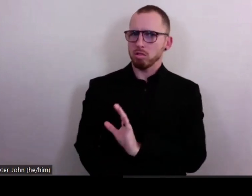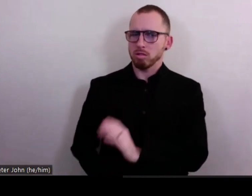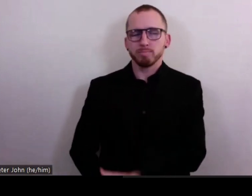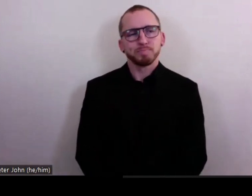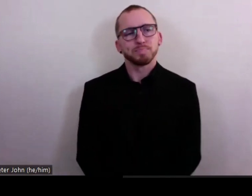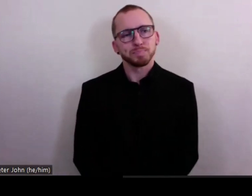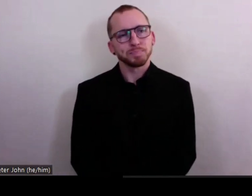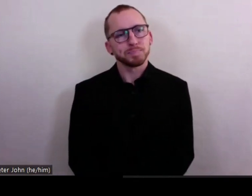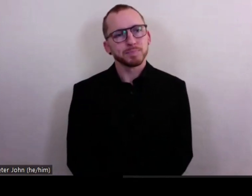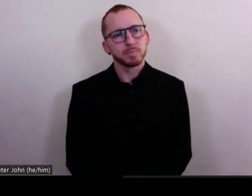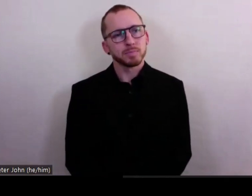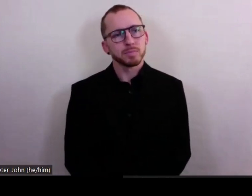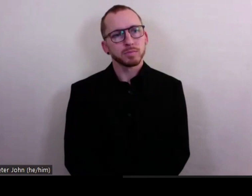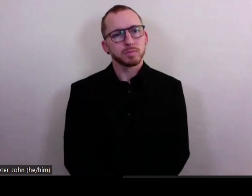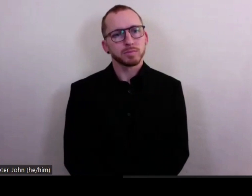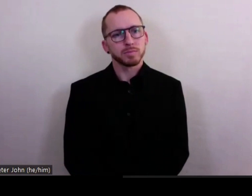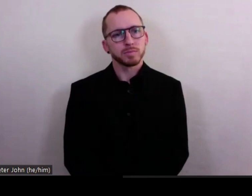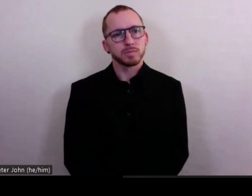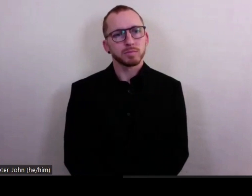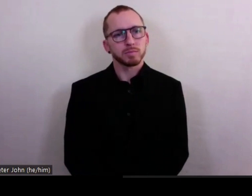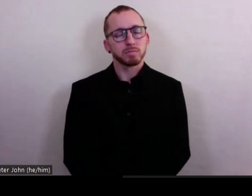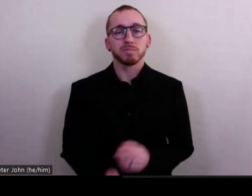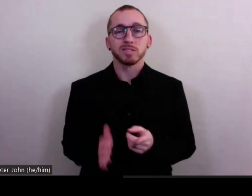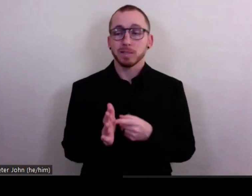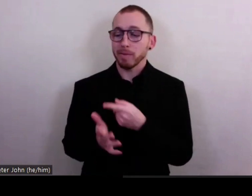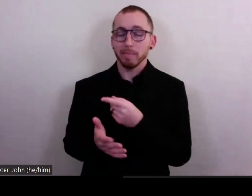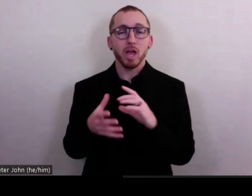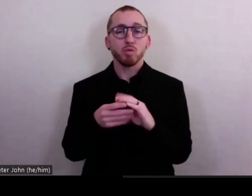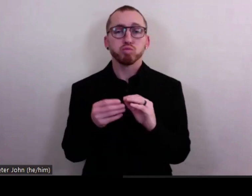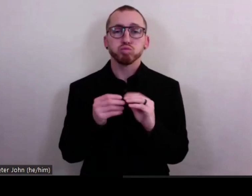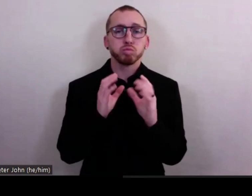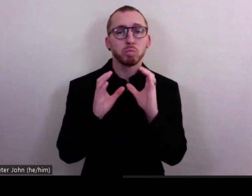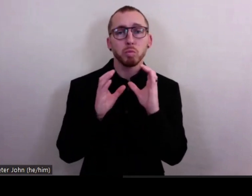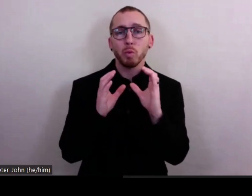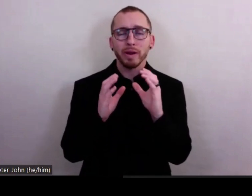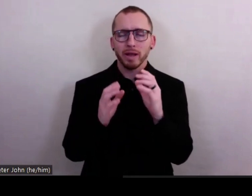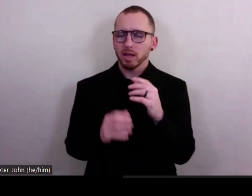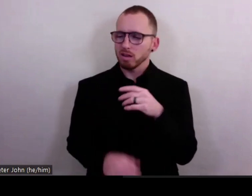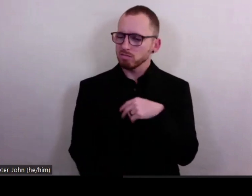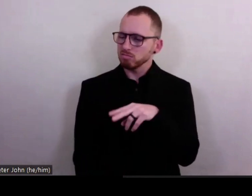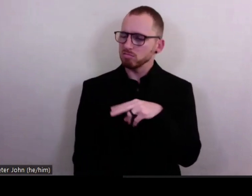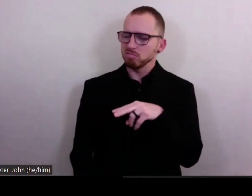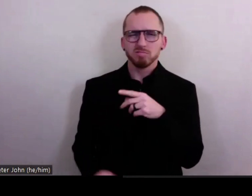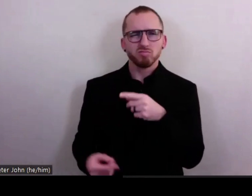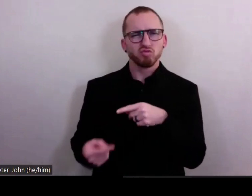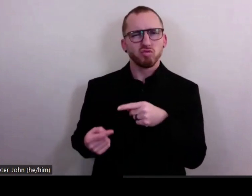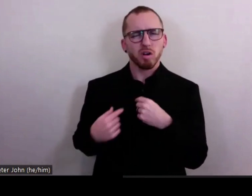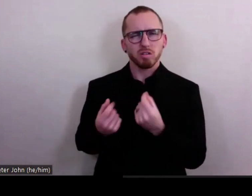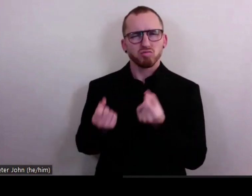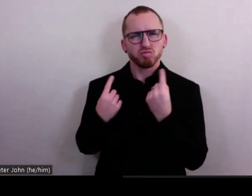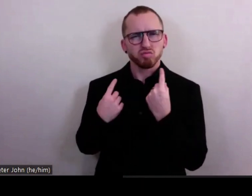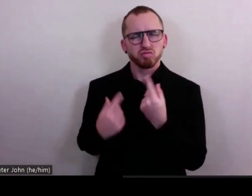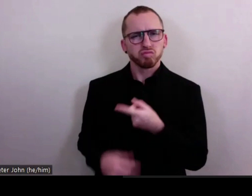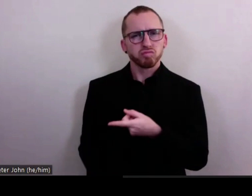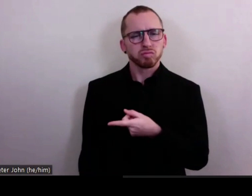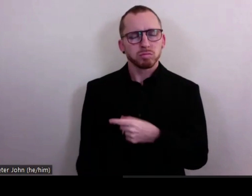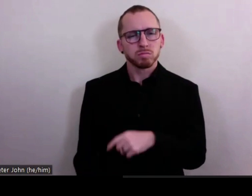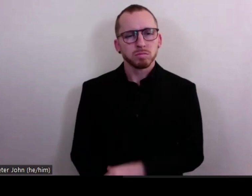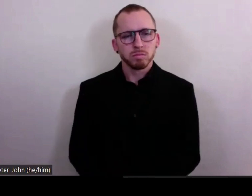anything that the child is saying. And it's not even that you can just look at mom or primary caregiver and say, what did they